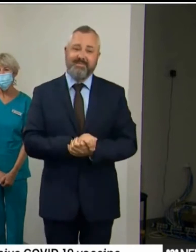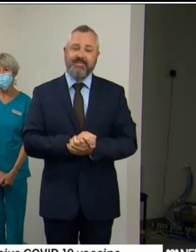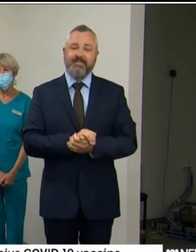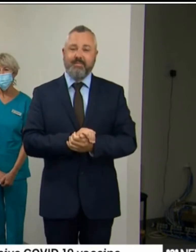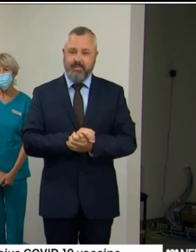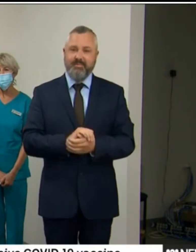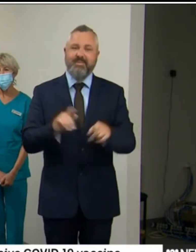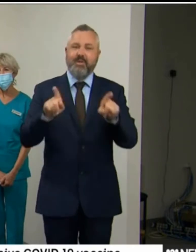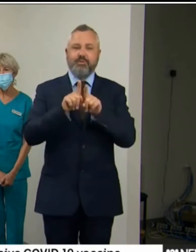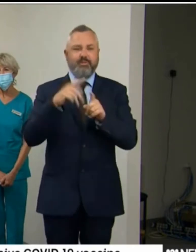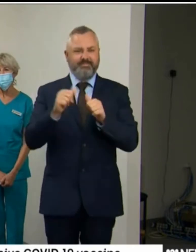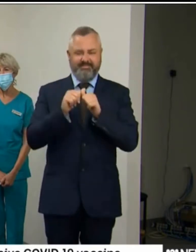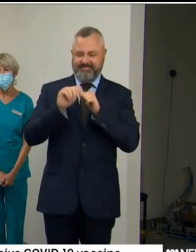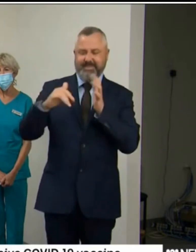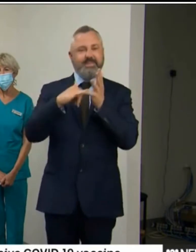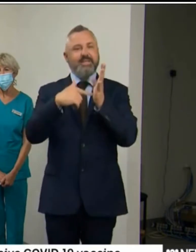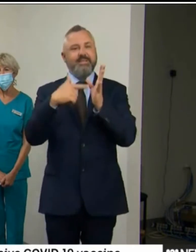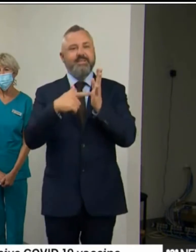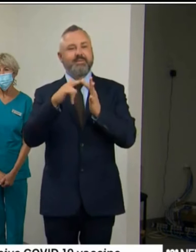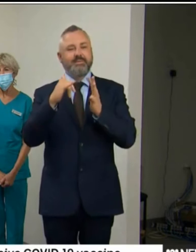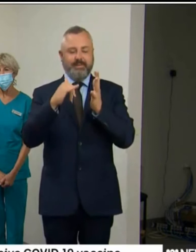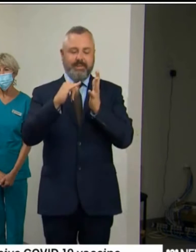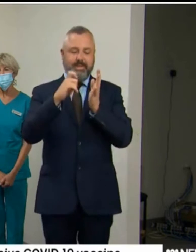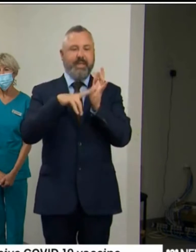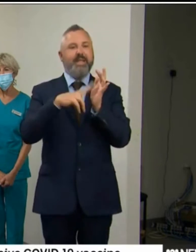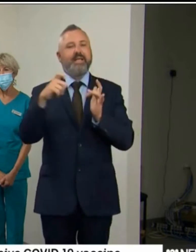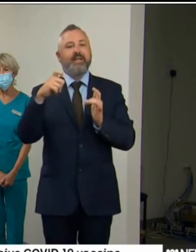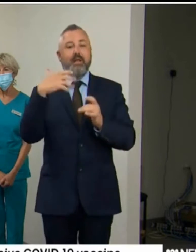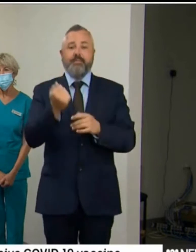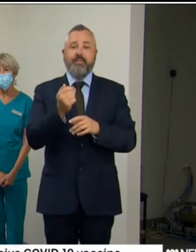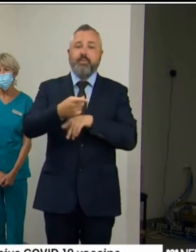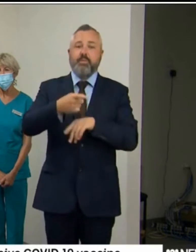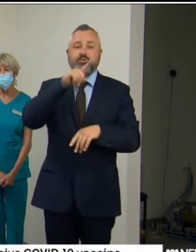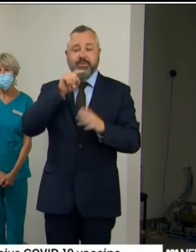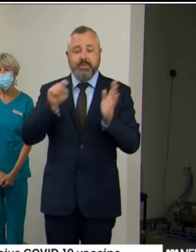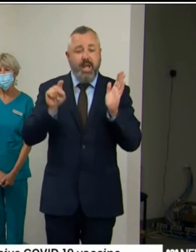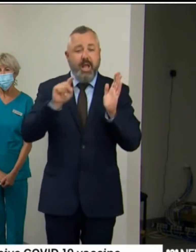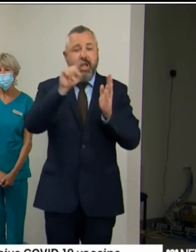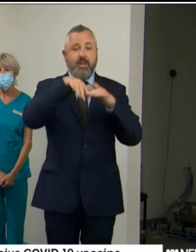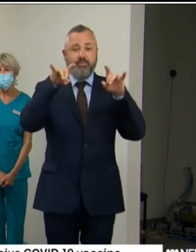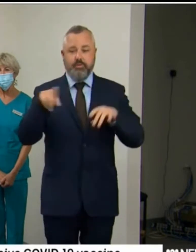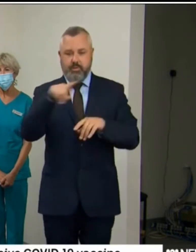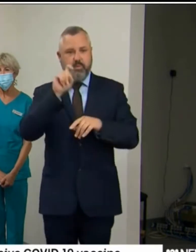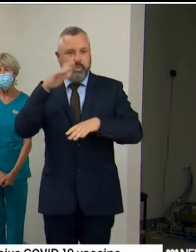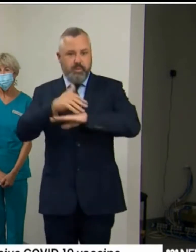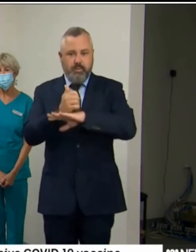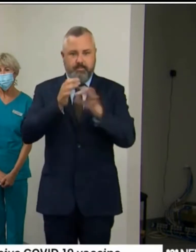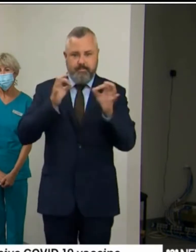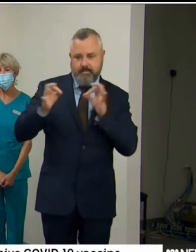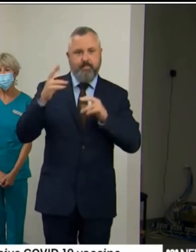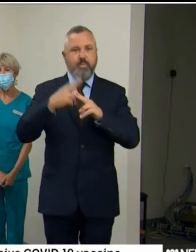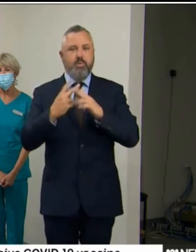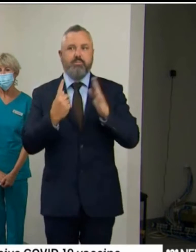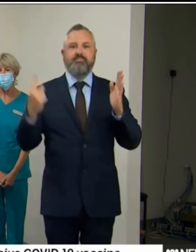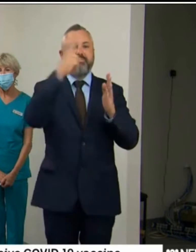state clinics will have over 100 points of presence developed by the states and territories. So the program's large